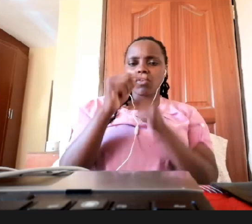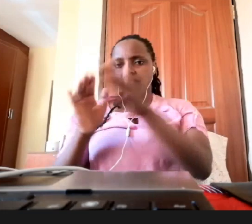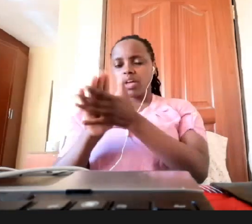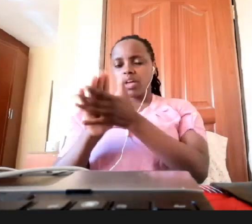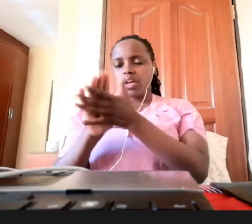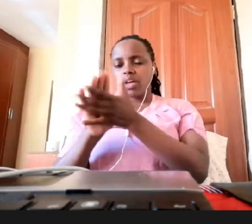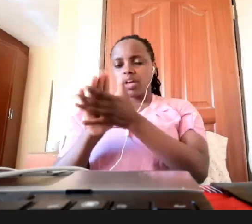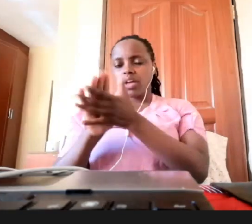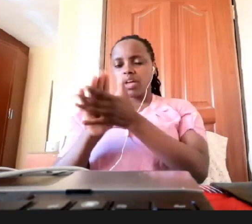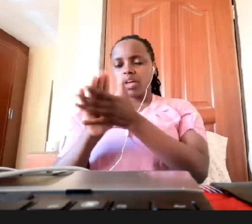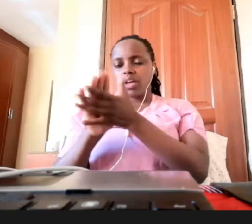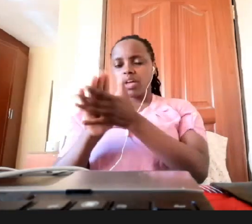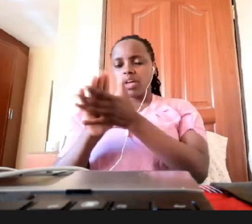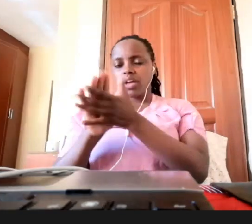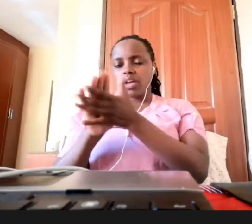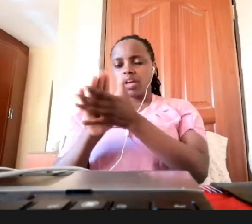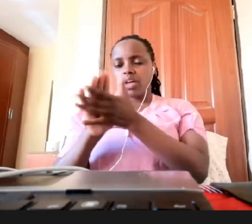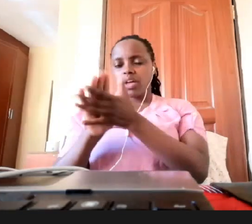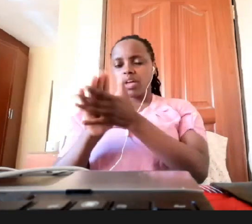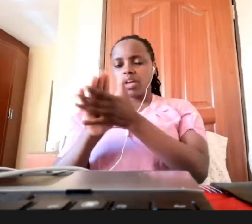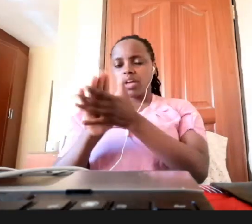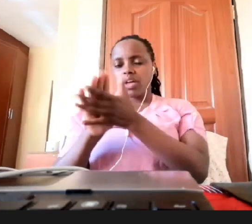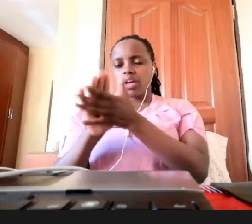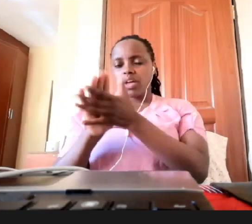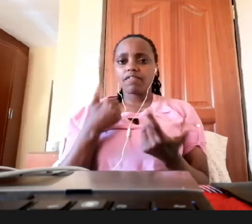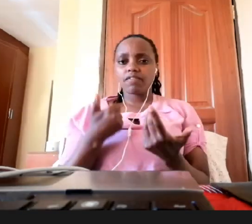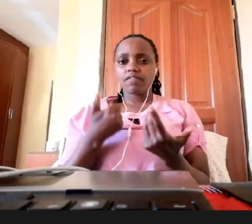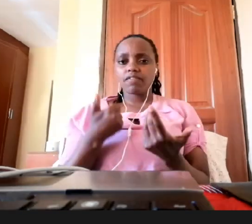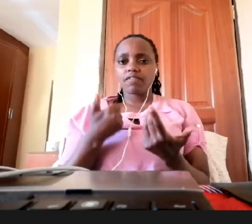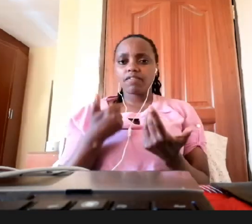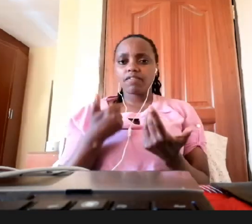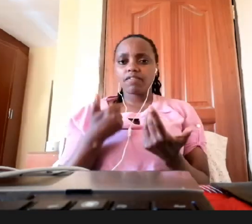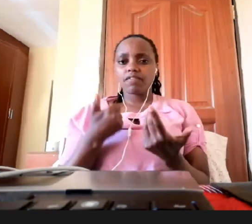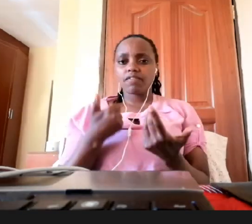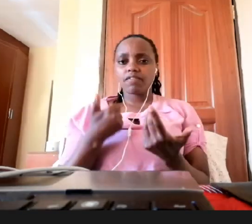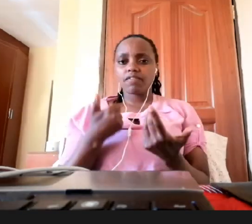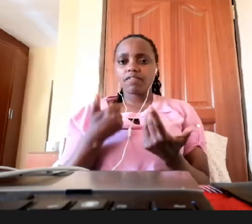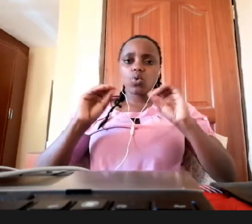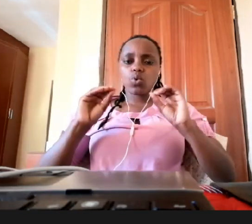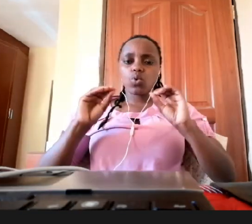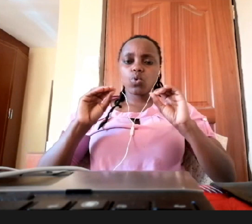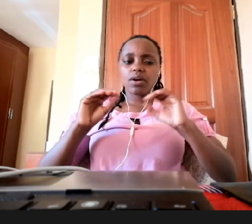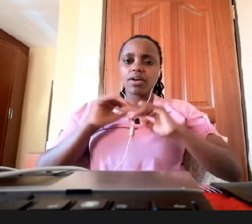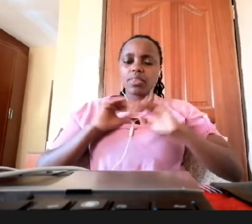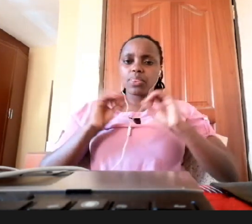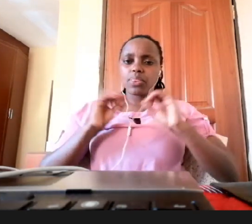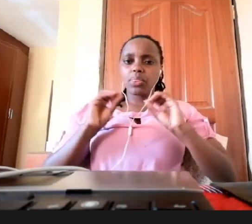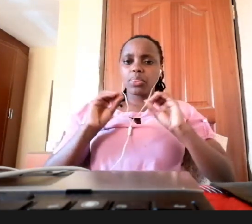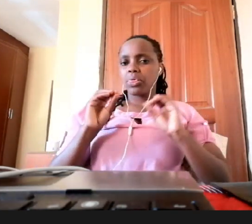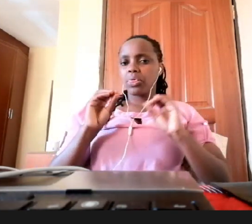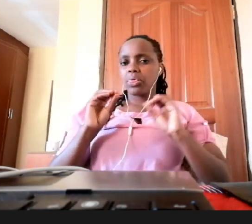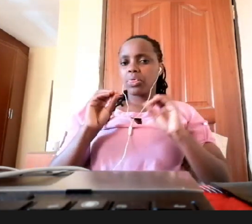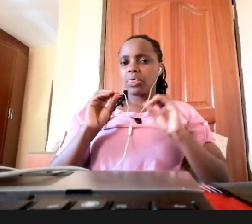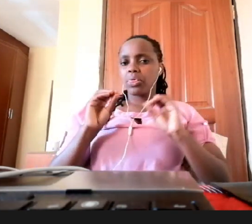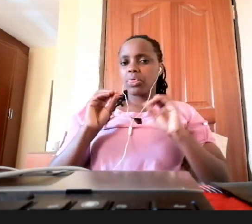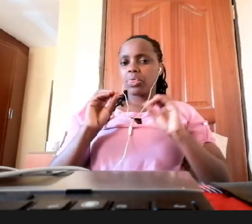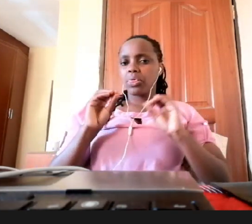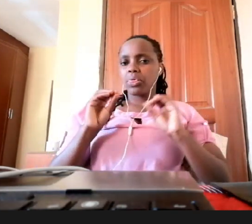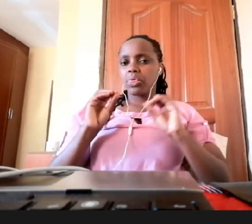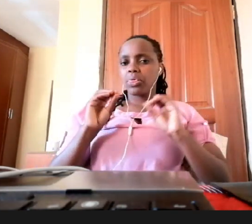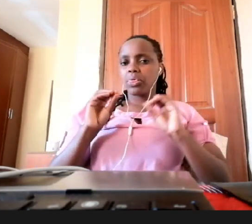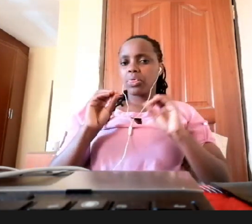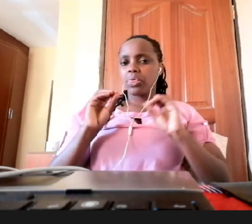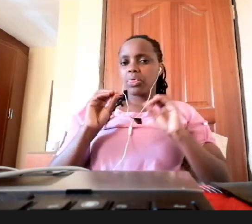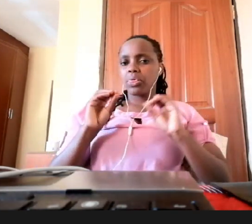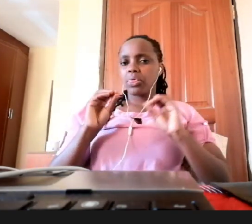of reports, and we also have insufficiency and inability to draft